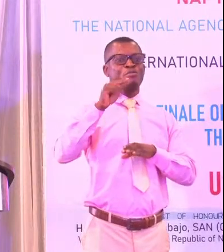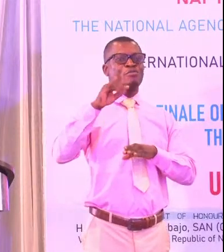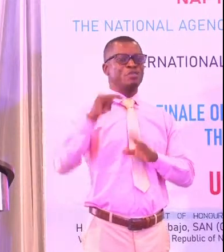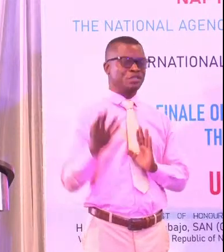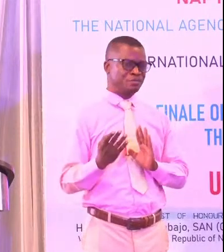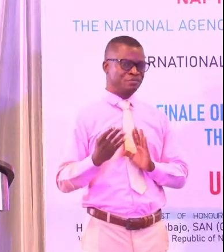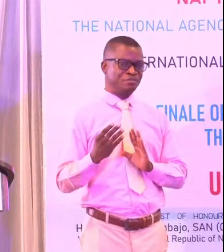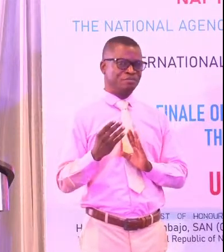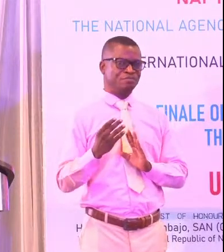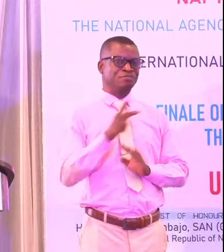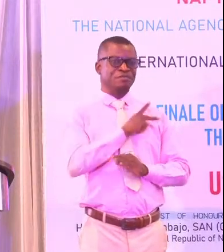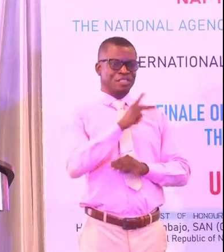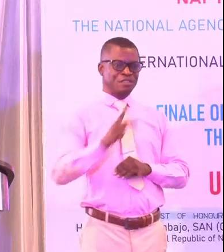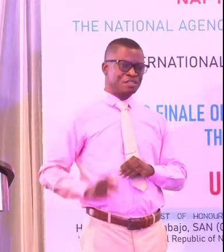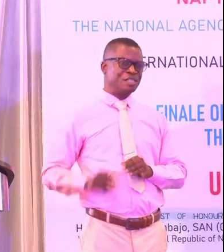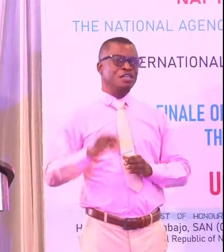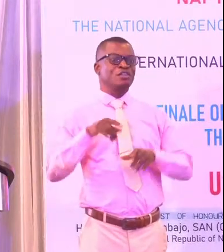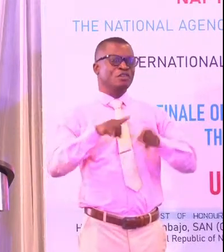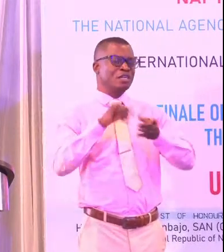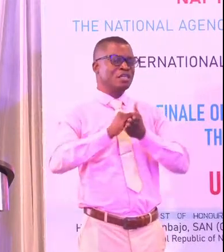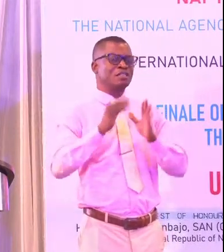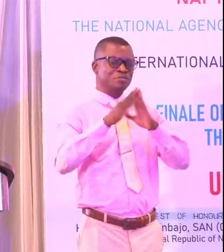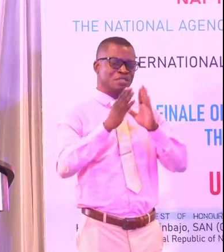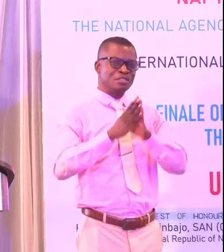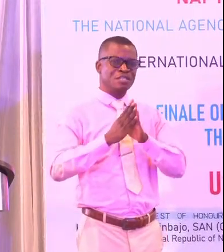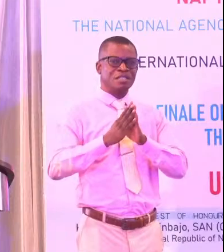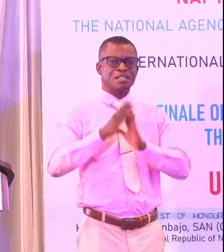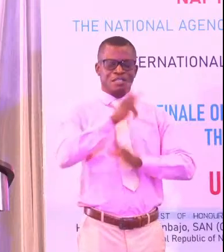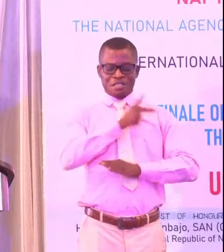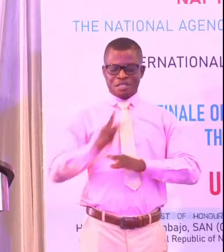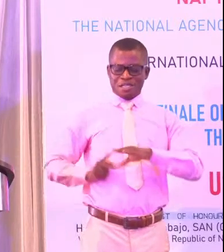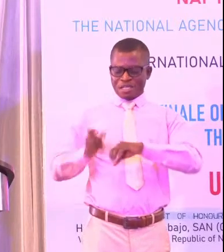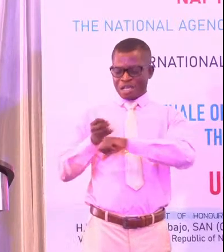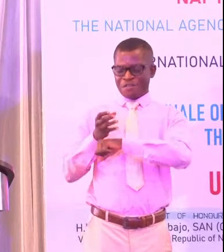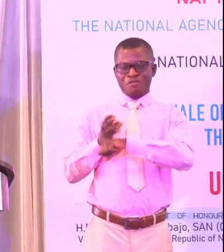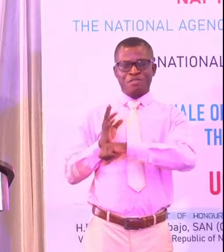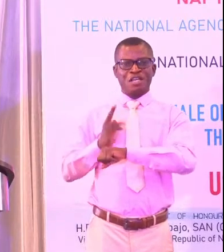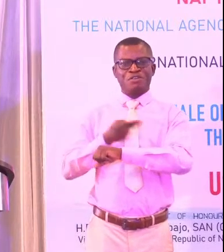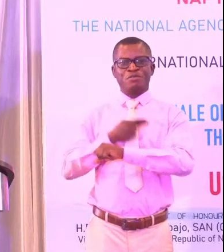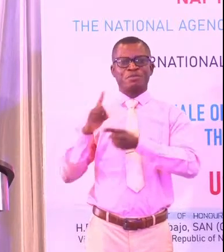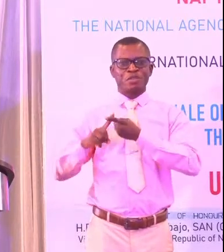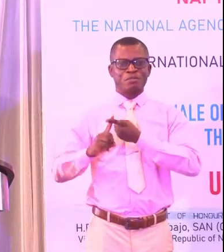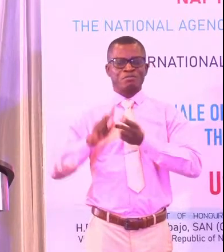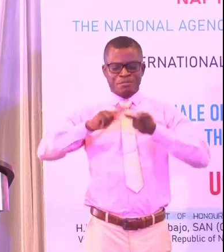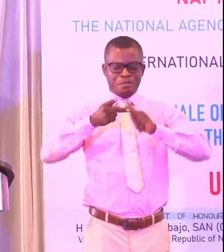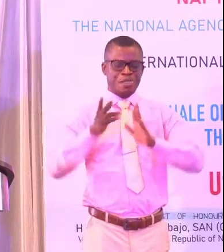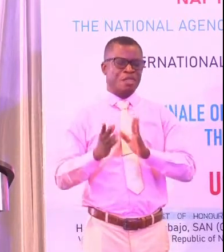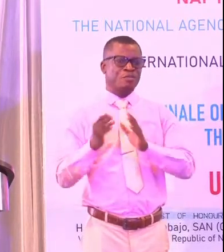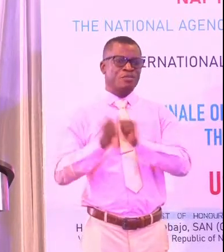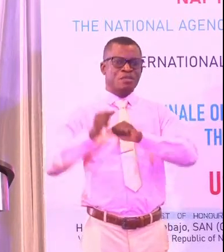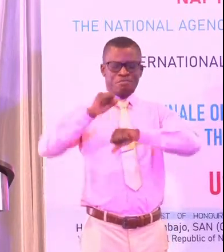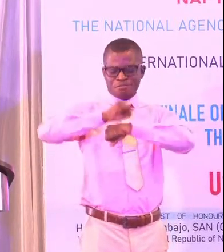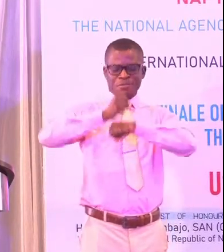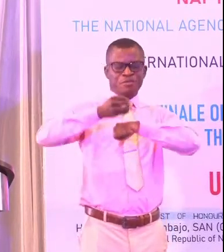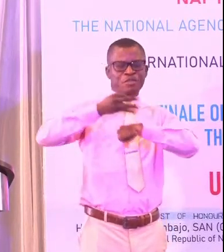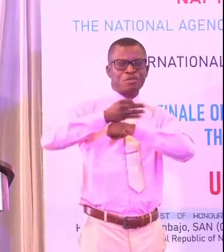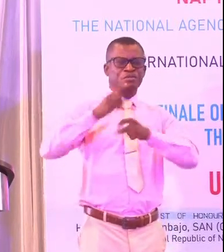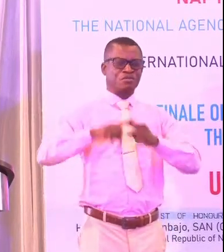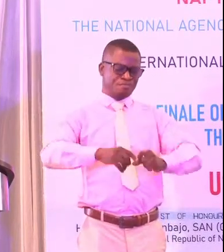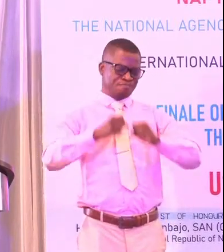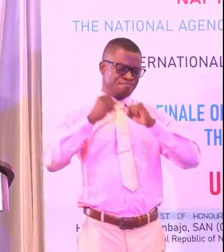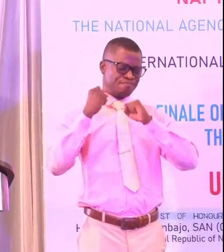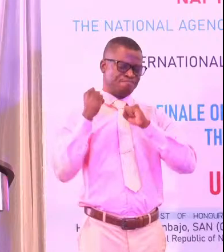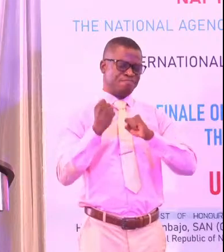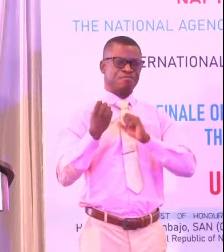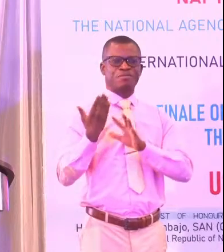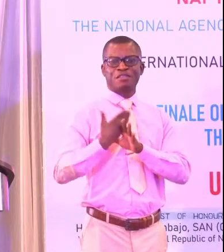visit, His Royal Majesty advised NAPTIP to partner with the Oba Palace Task Force to strengthen interventions at the community